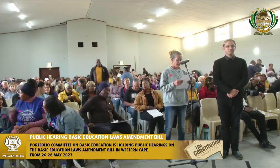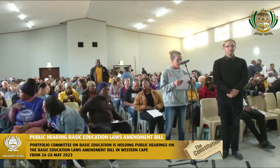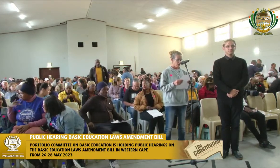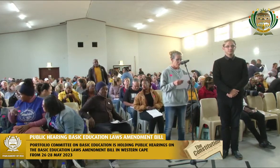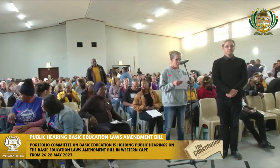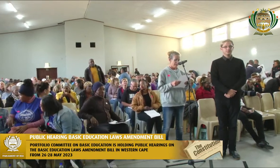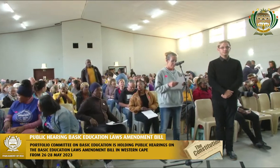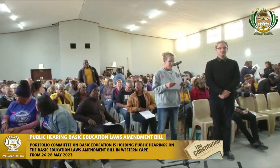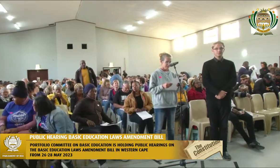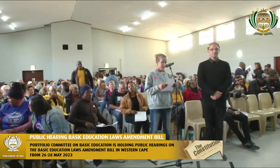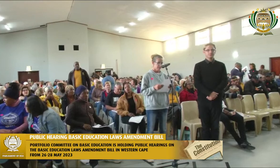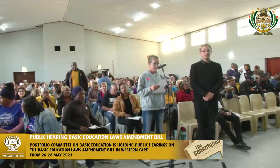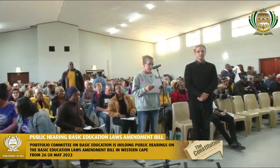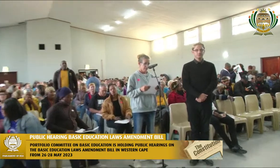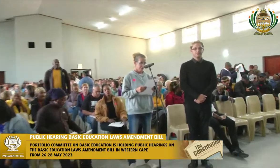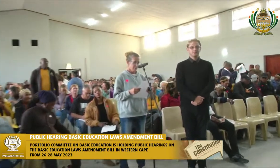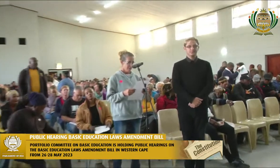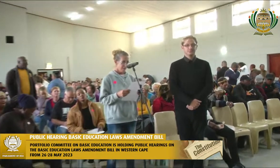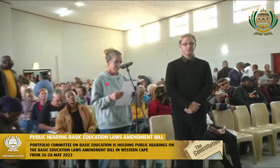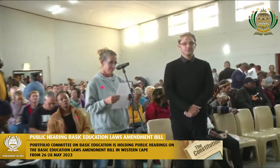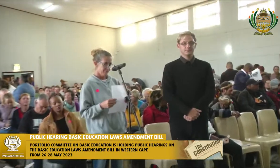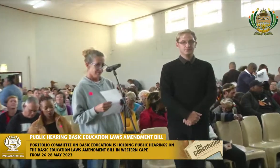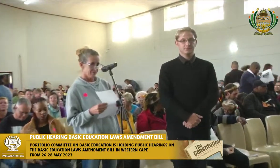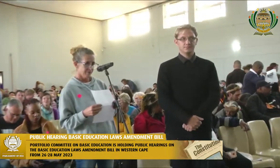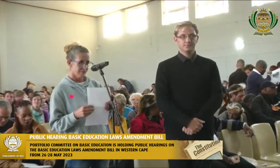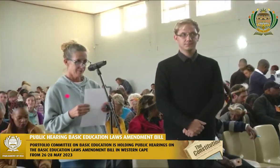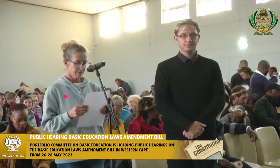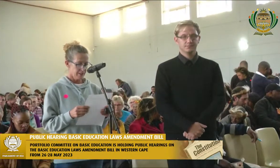Honourable Chair, Honourable Member.